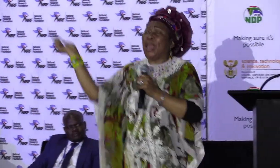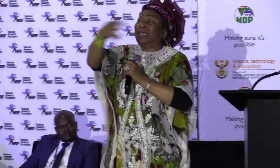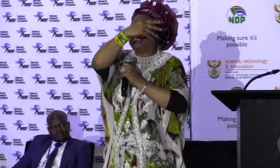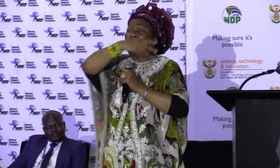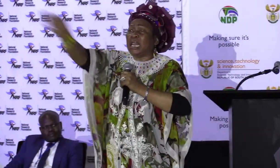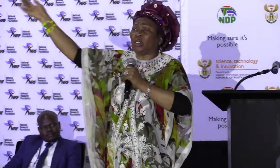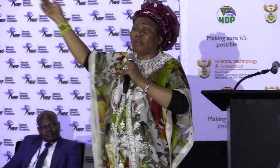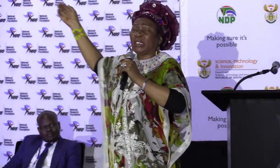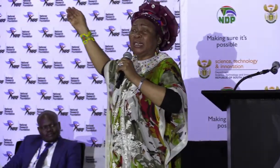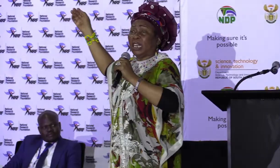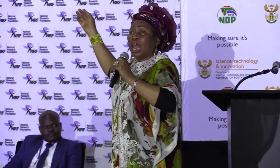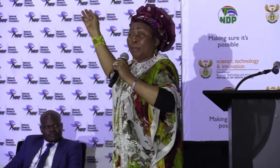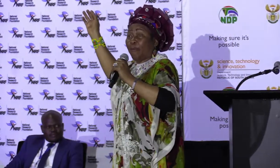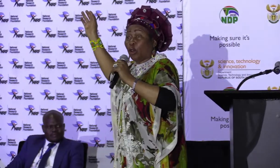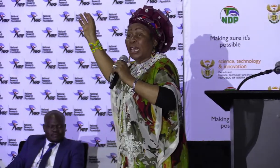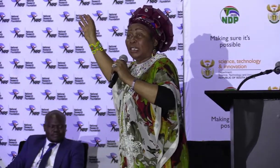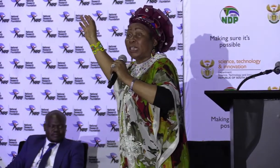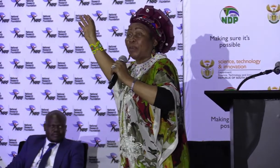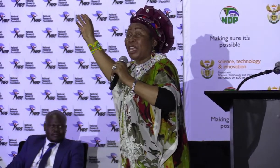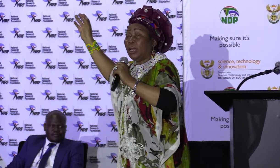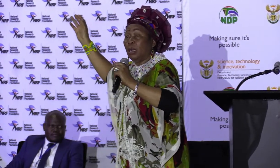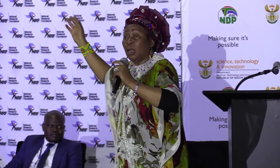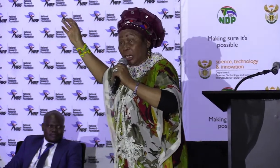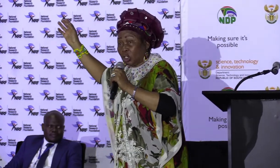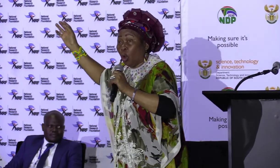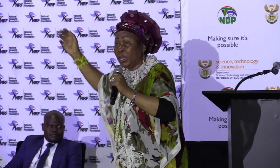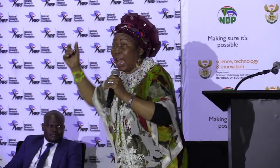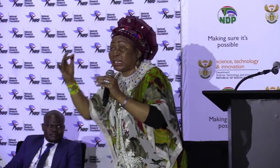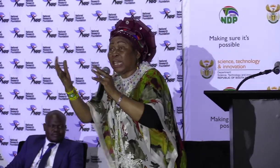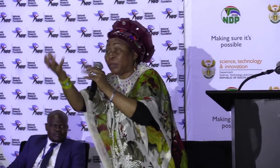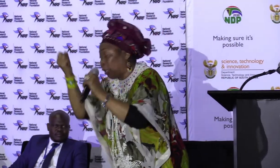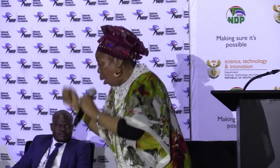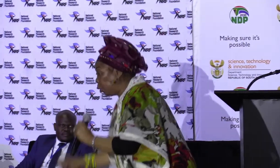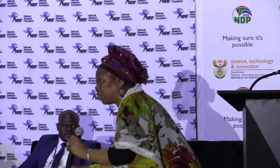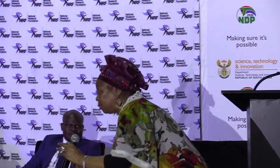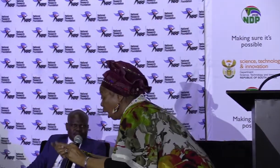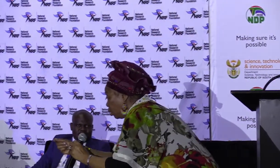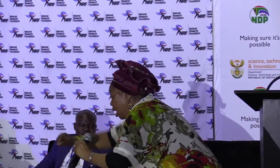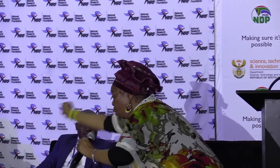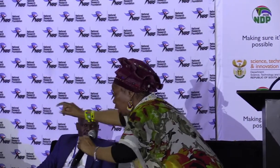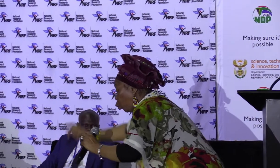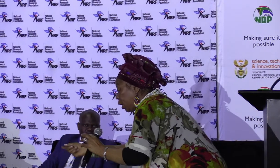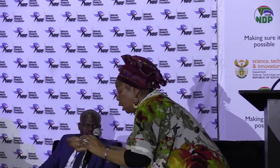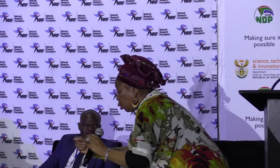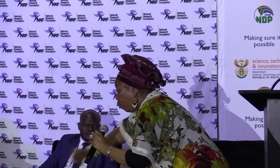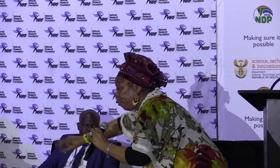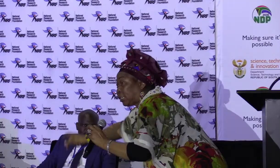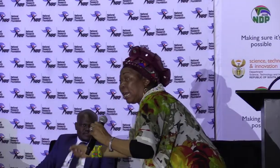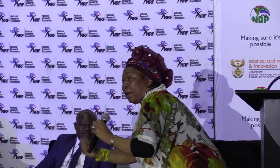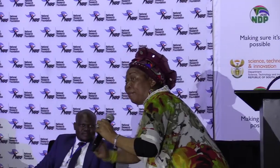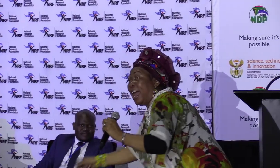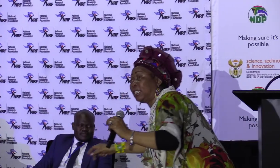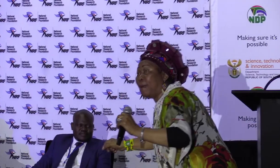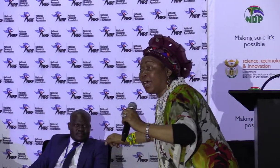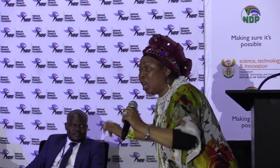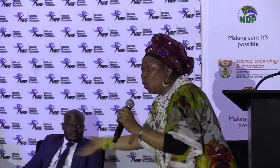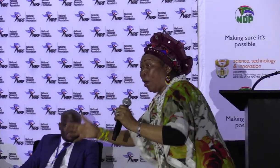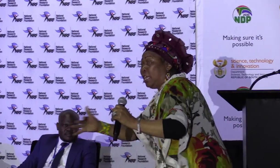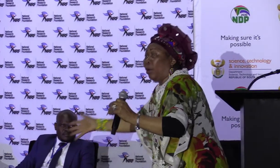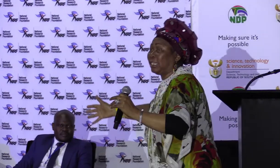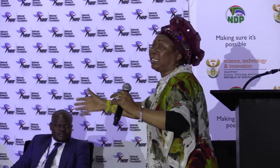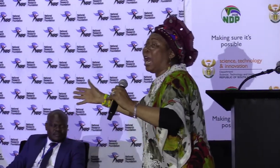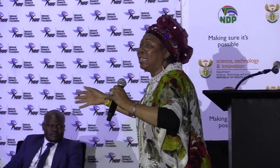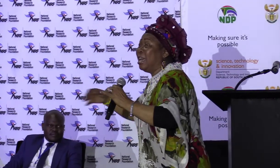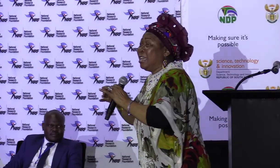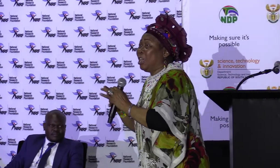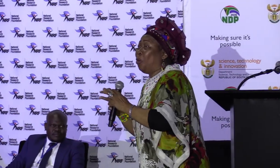on, paint the colors of the sunset before they disappear. And so he accepted, put them down. He was working so fast like a madman.